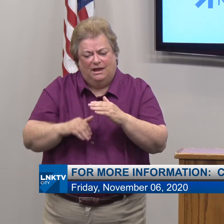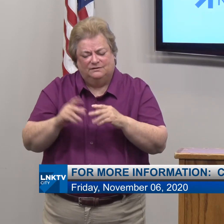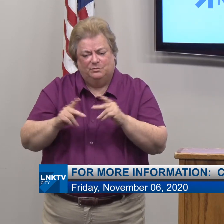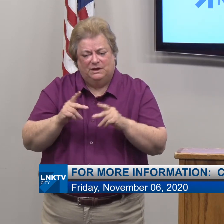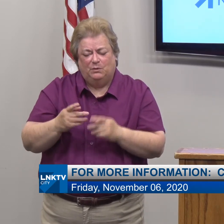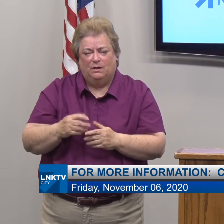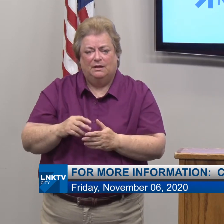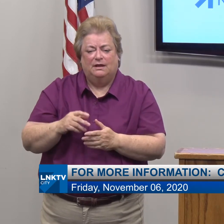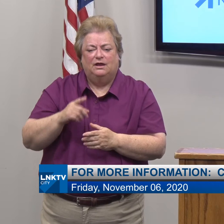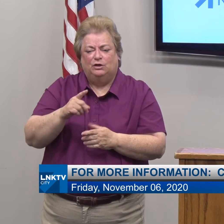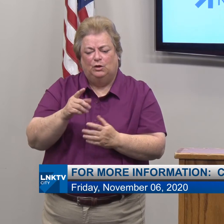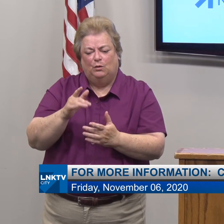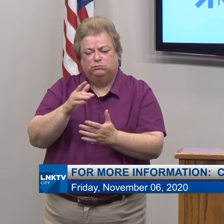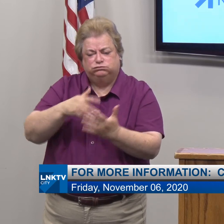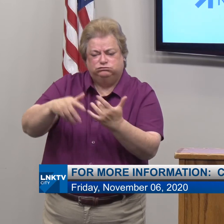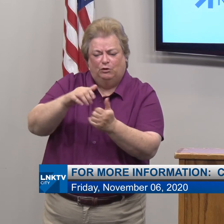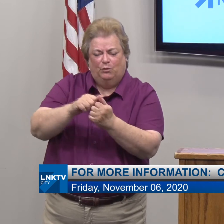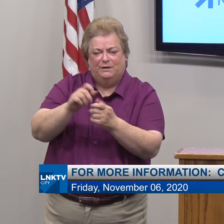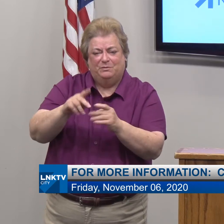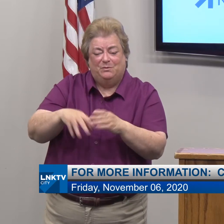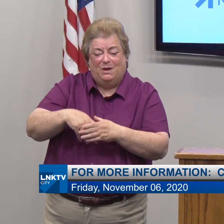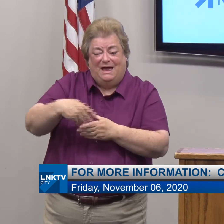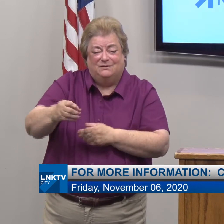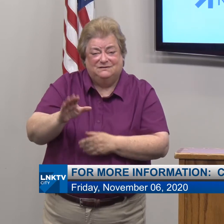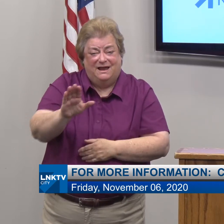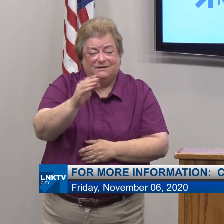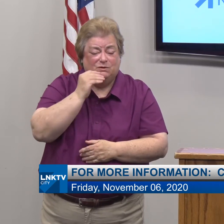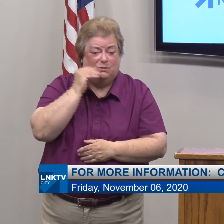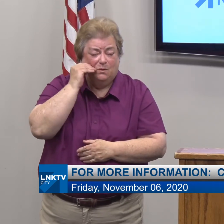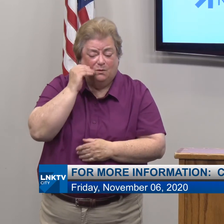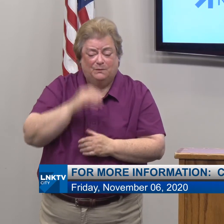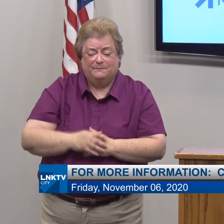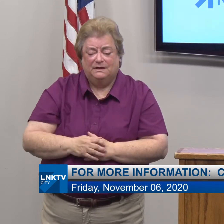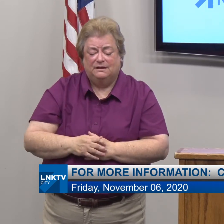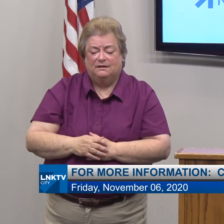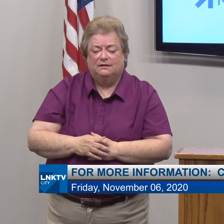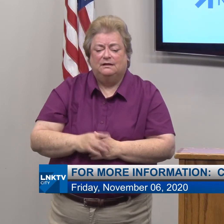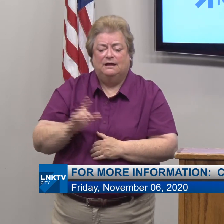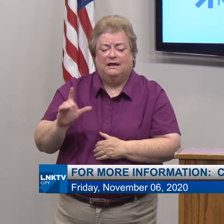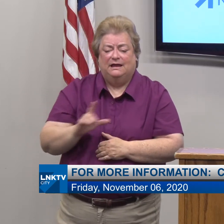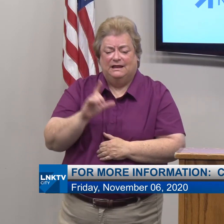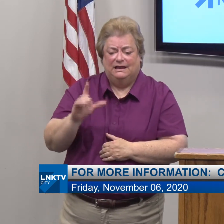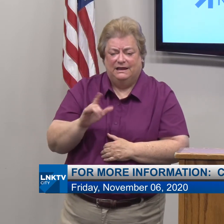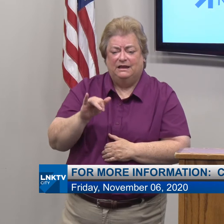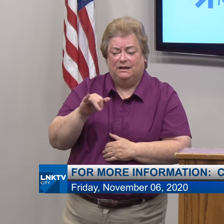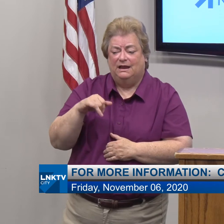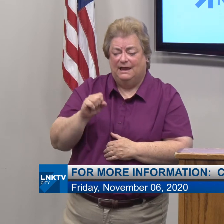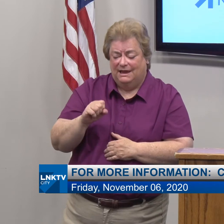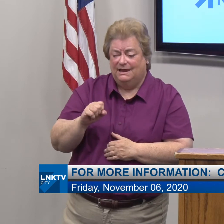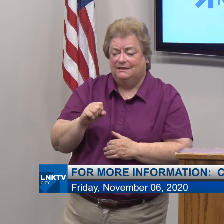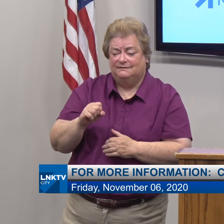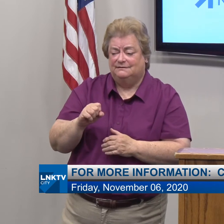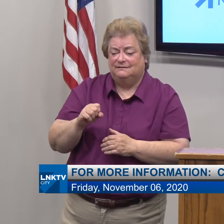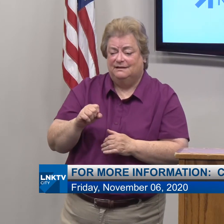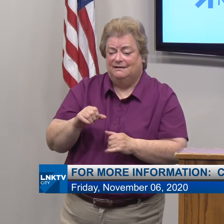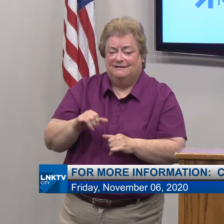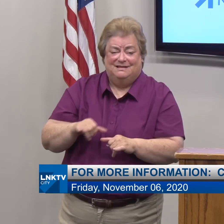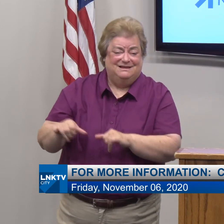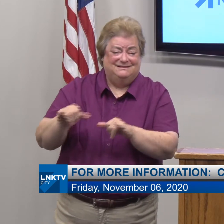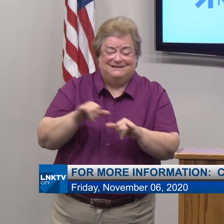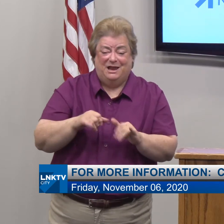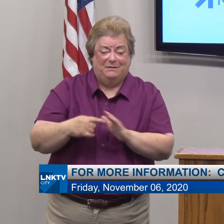outside your household. I think it's important to remember, too, that Lincoln is mirroring the rest of our state